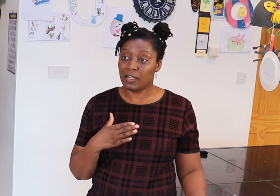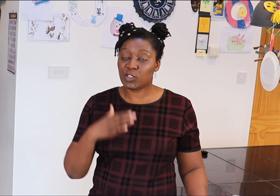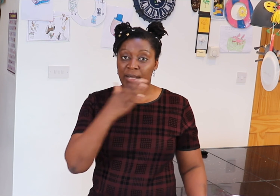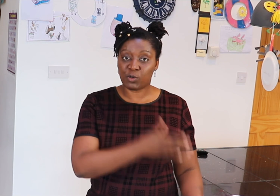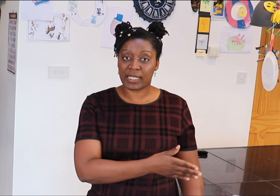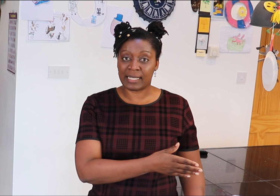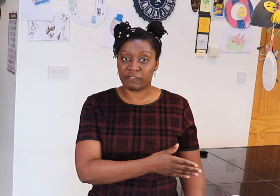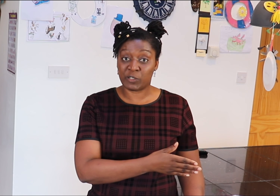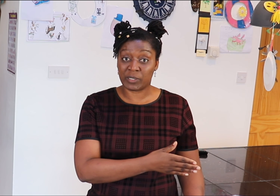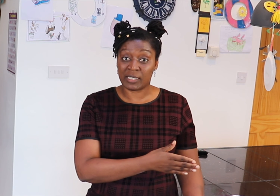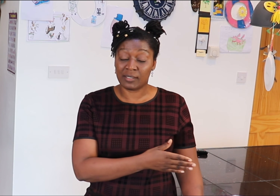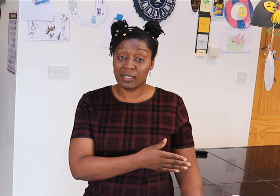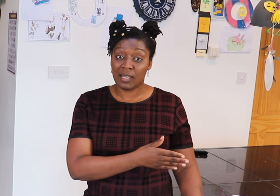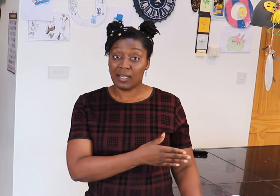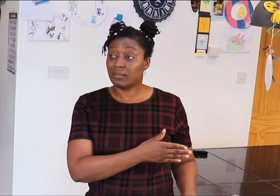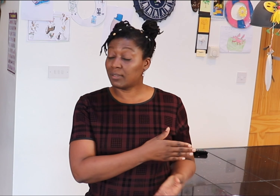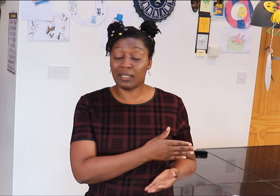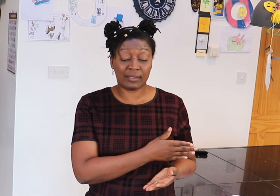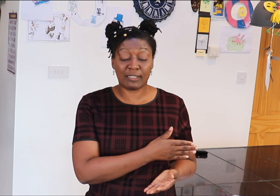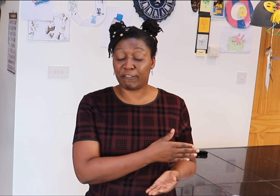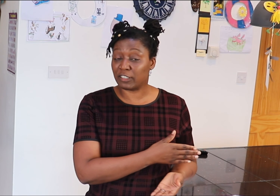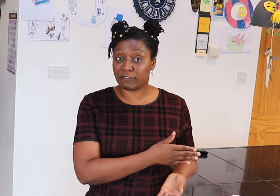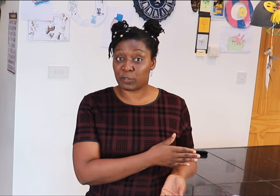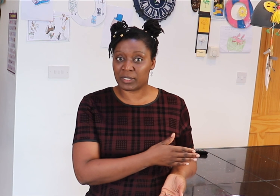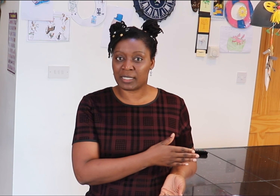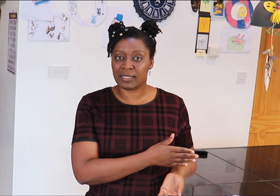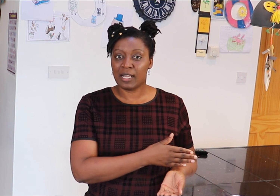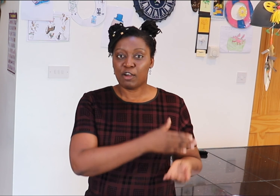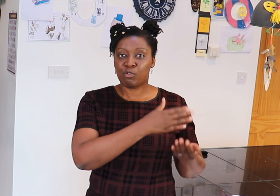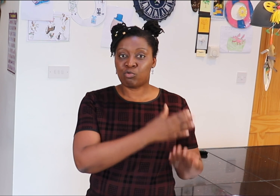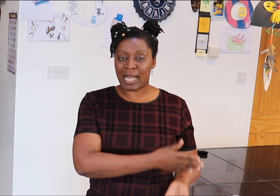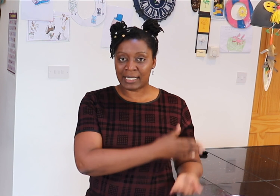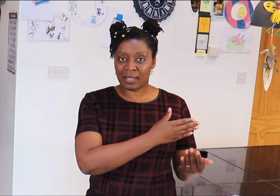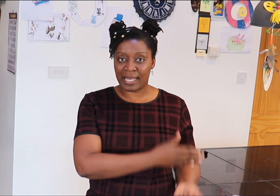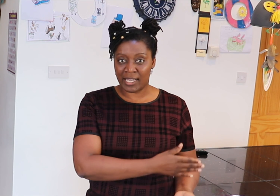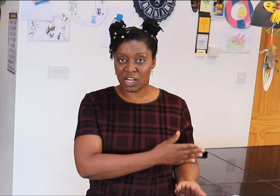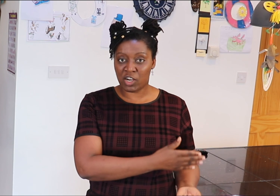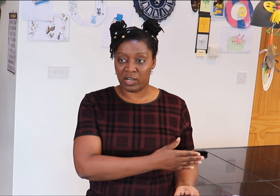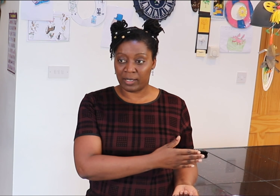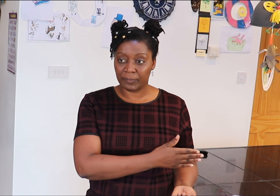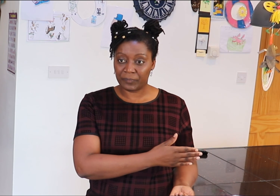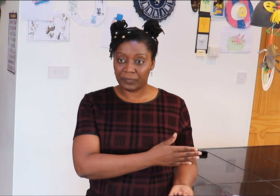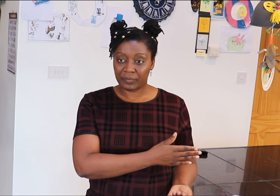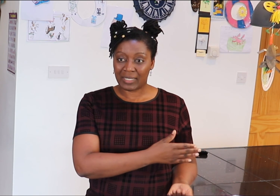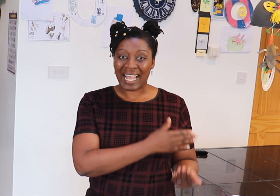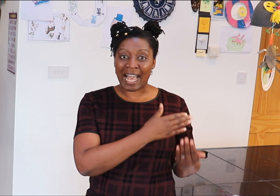so my daughter had difficulties, severe difficulties, rather than her have